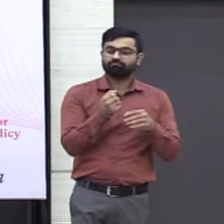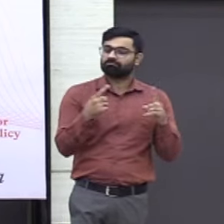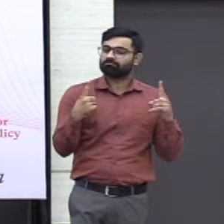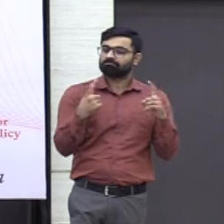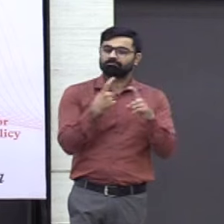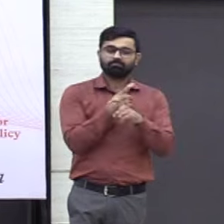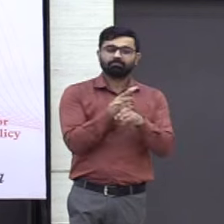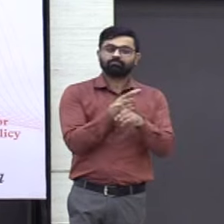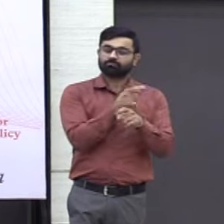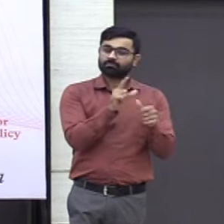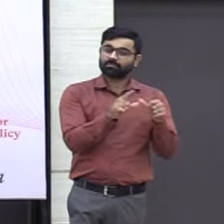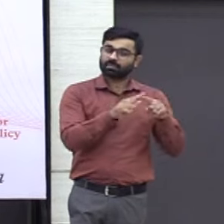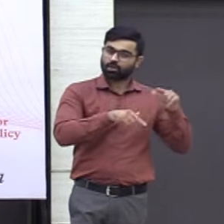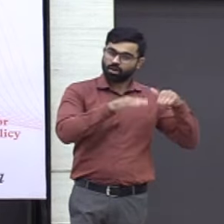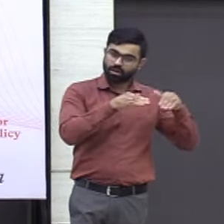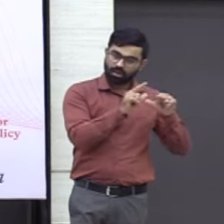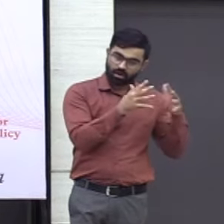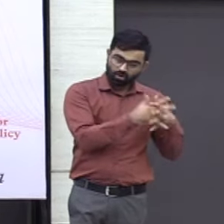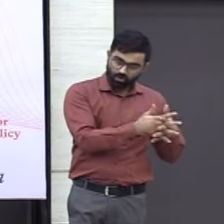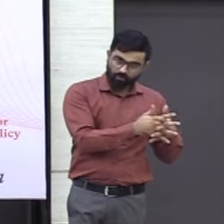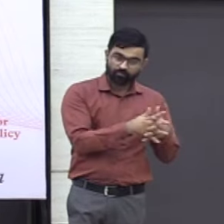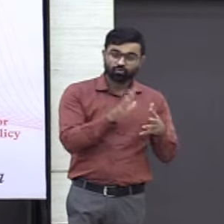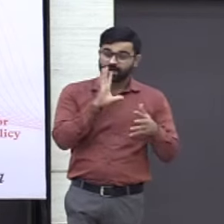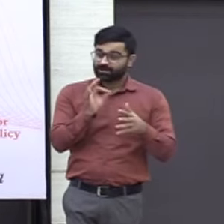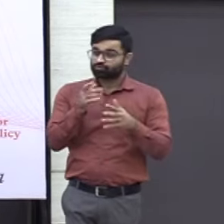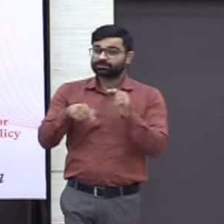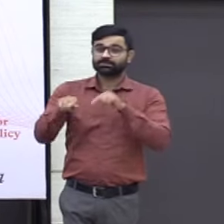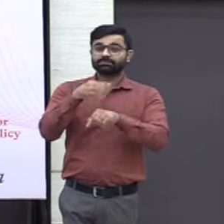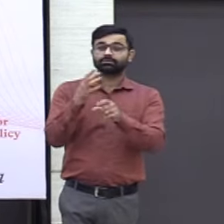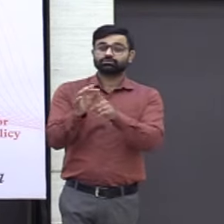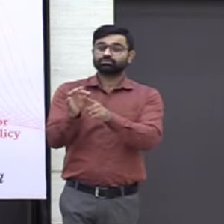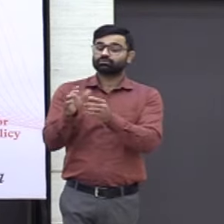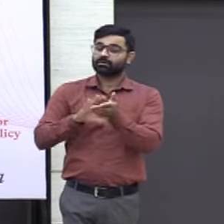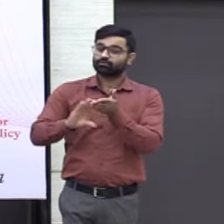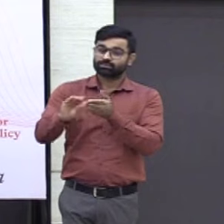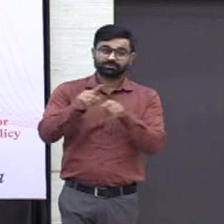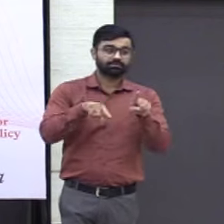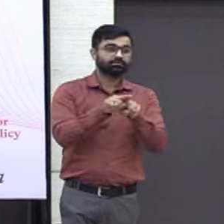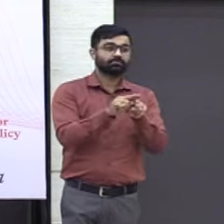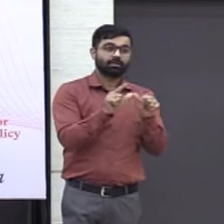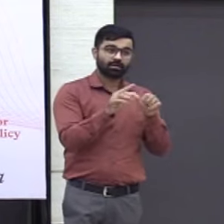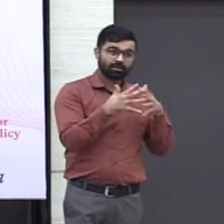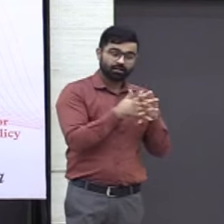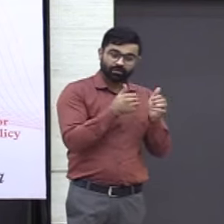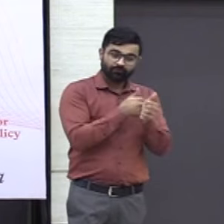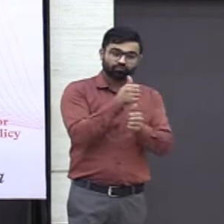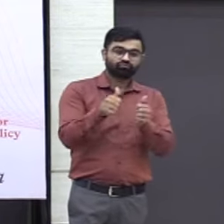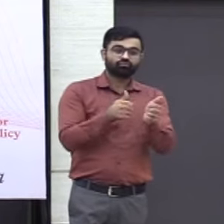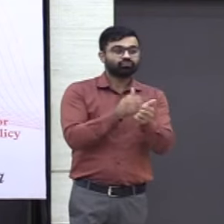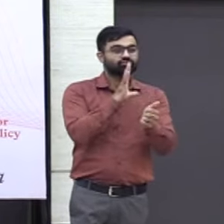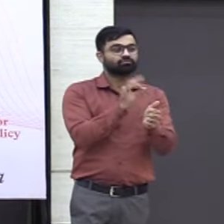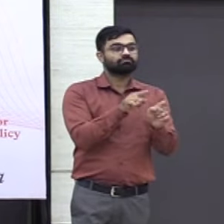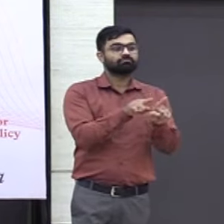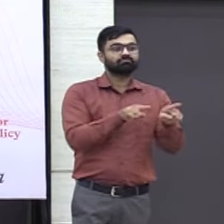conflict between the legislation and the reality on the ground. And the law is always behind the